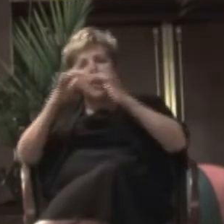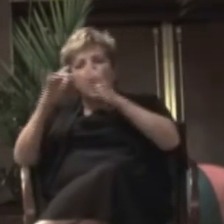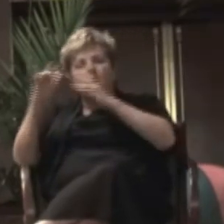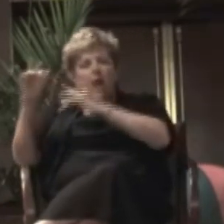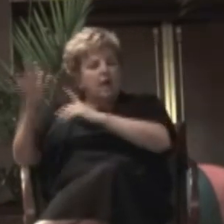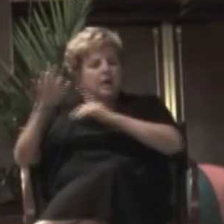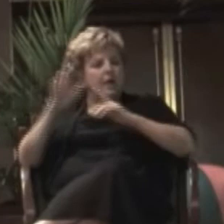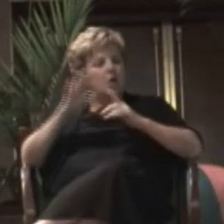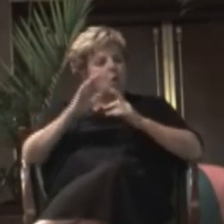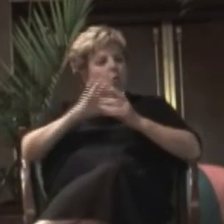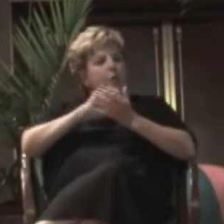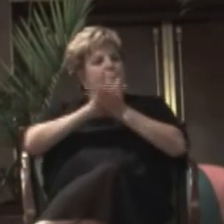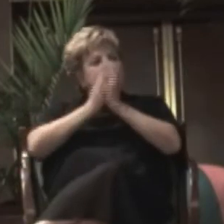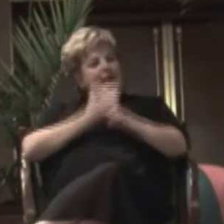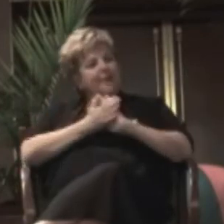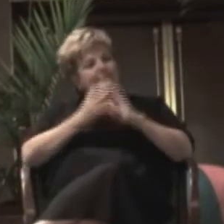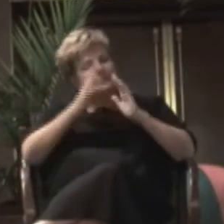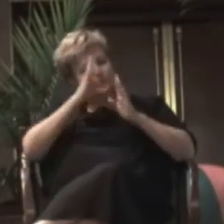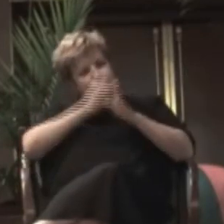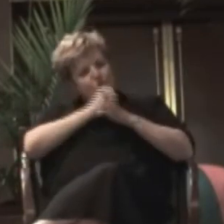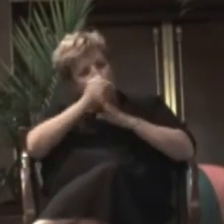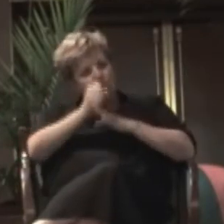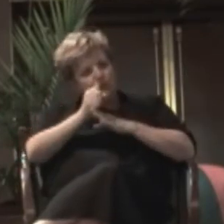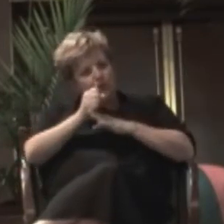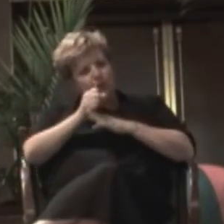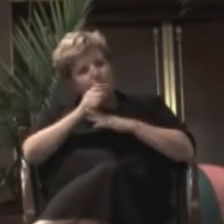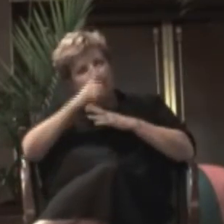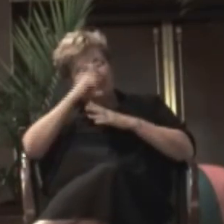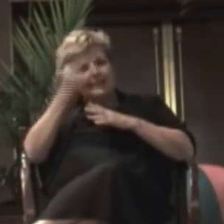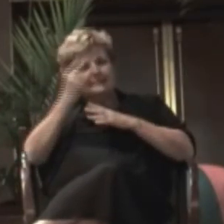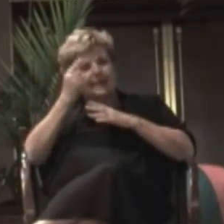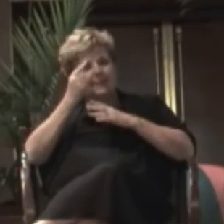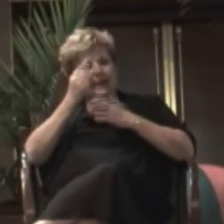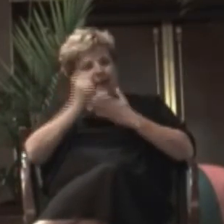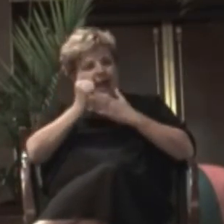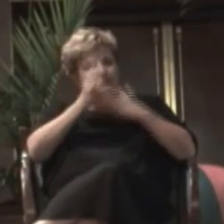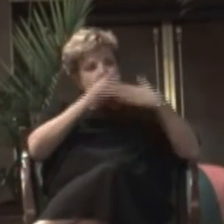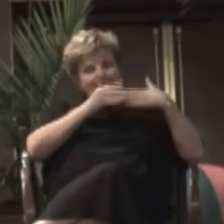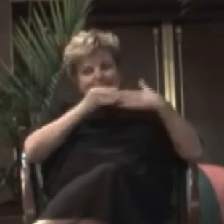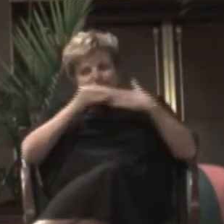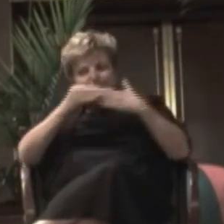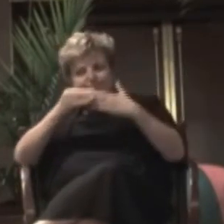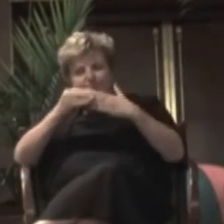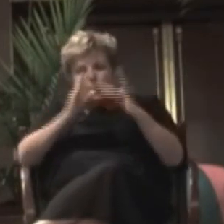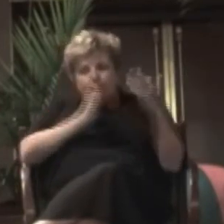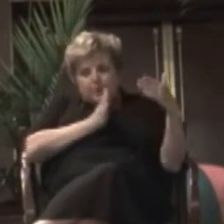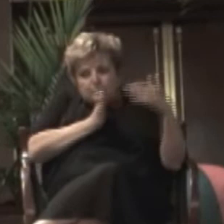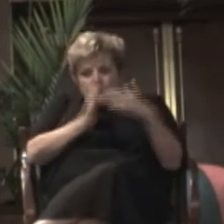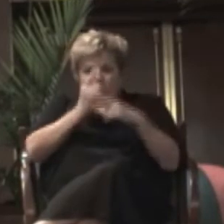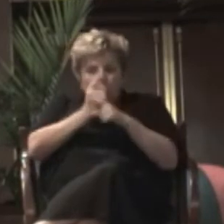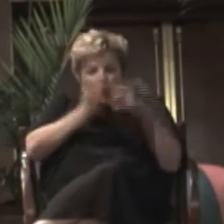just because somebody helped us get in the right direction at the right time. And I was fortunate in that I was so